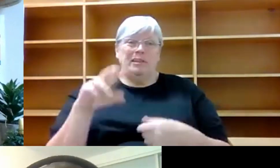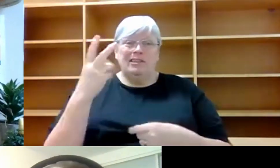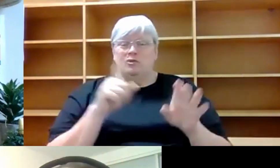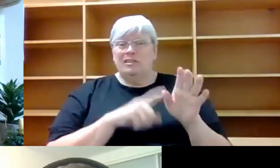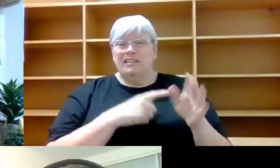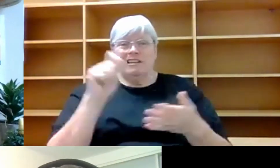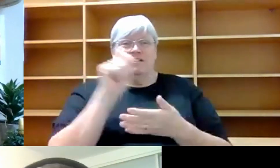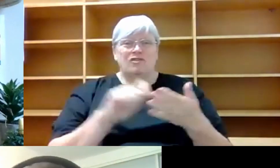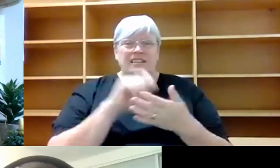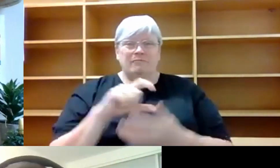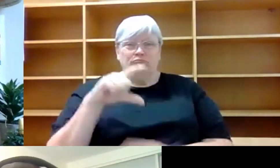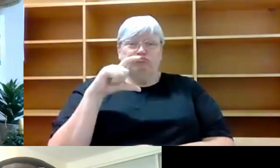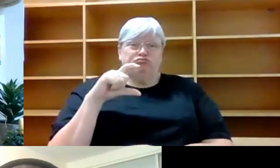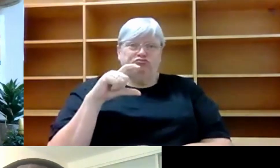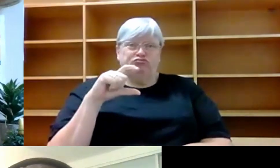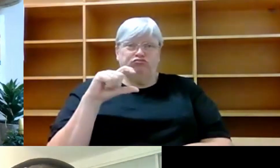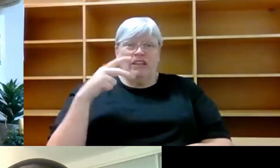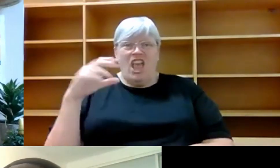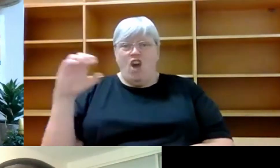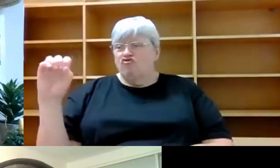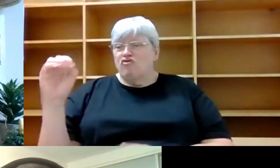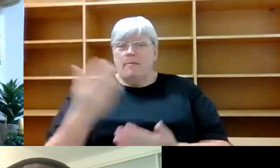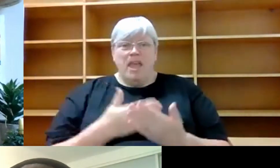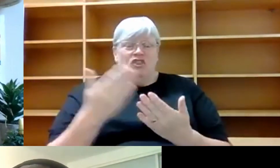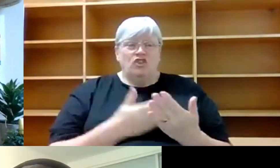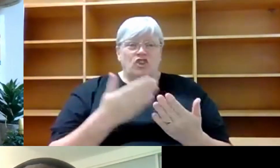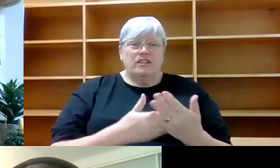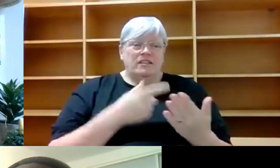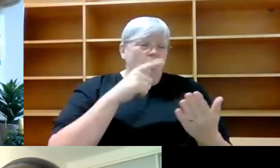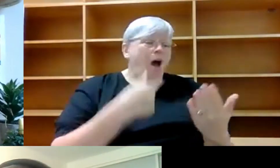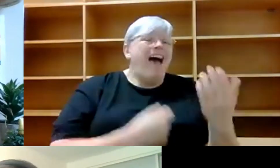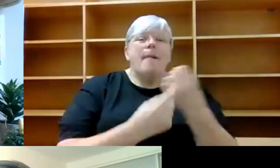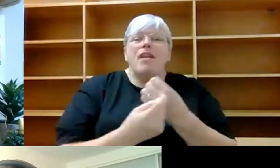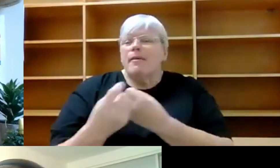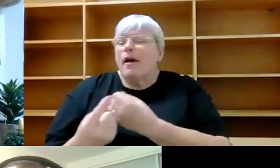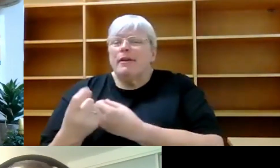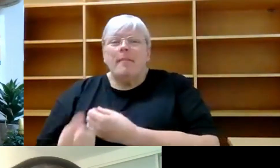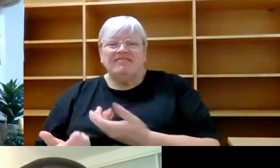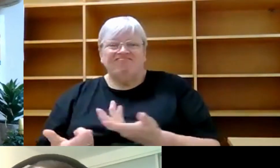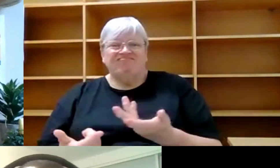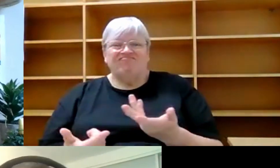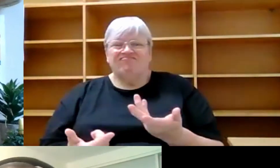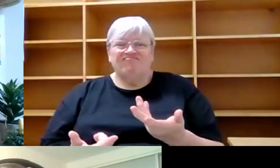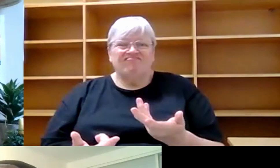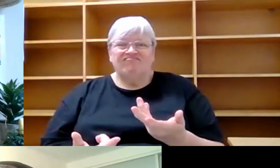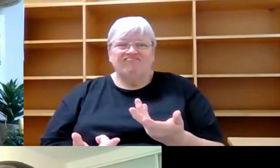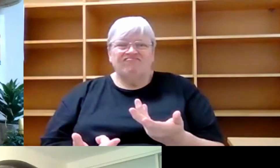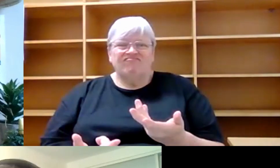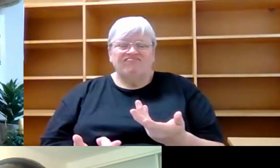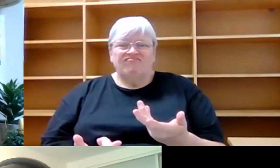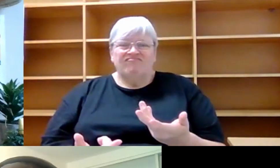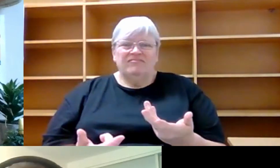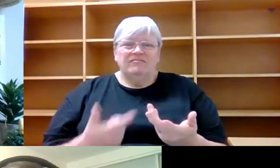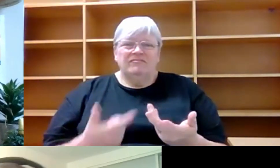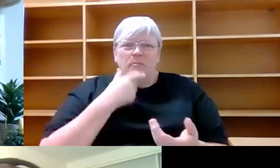these fic books, 800 pages of non-fiction, this happened, that happened. I've compiled with dates and so on, and people